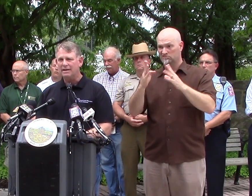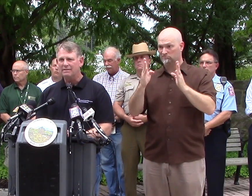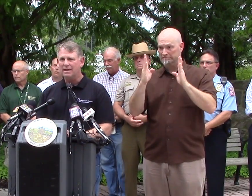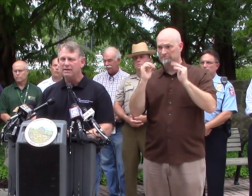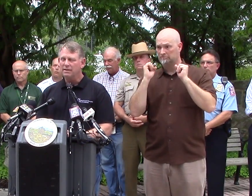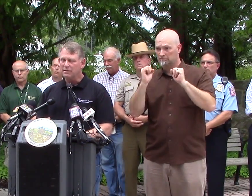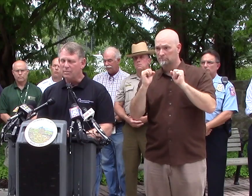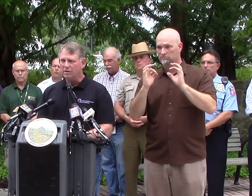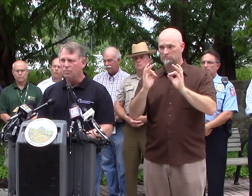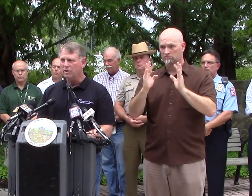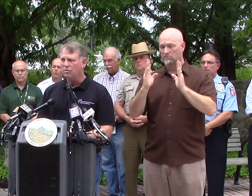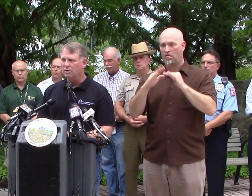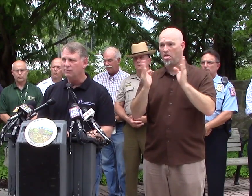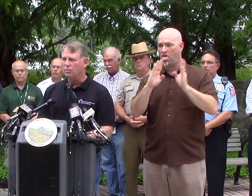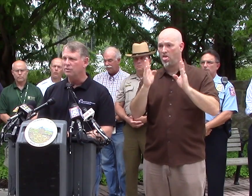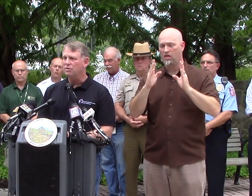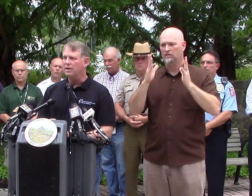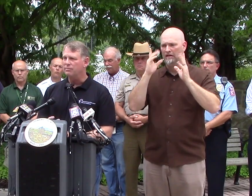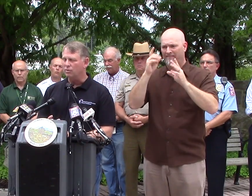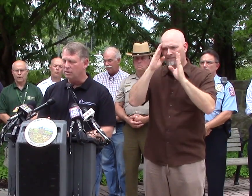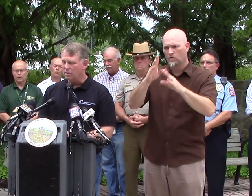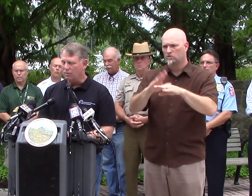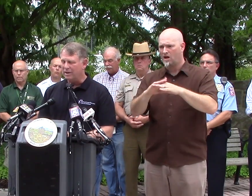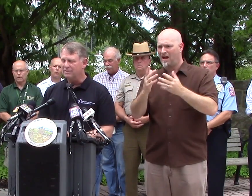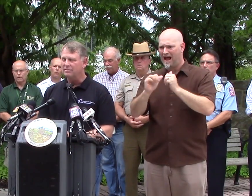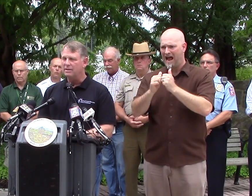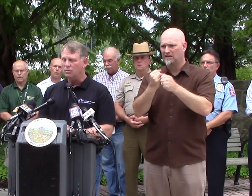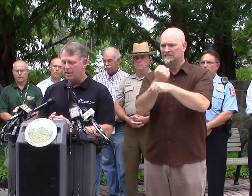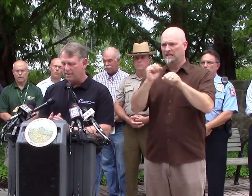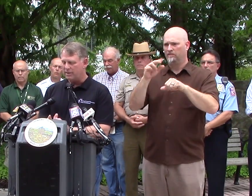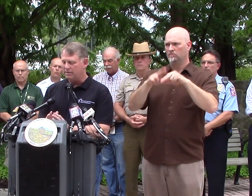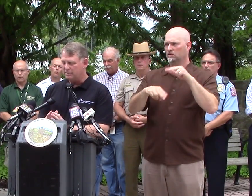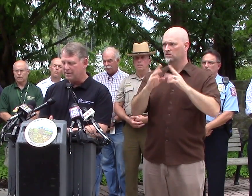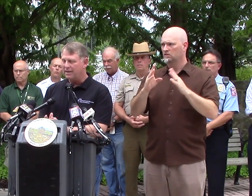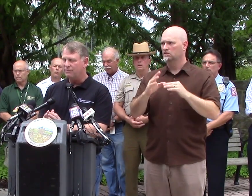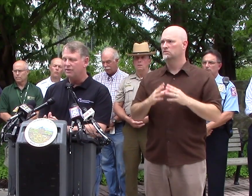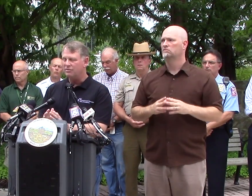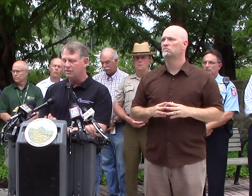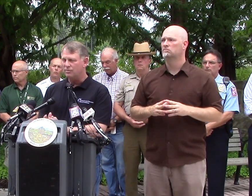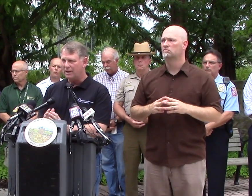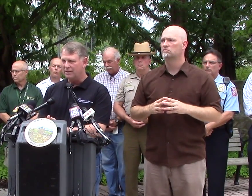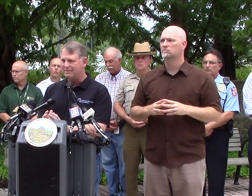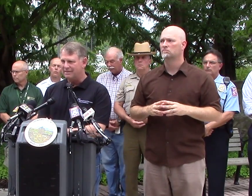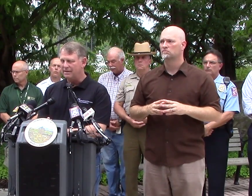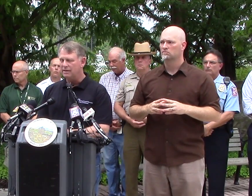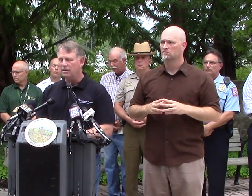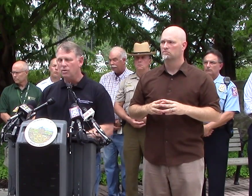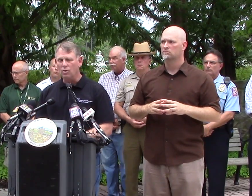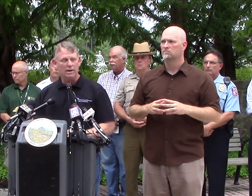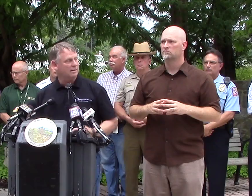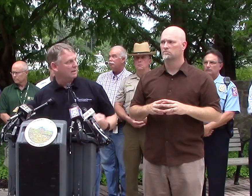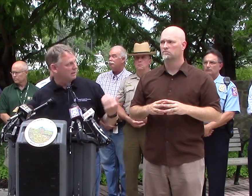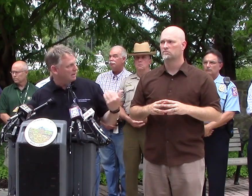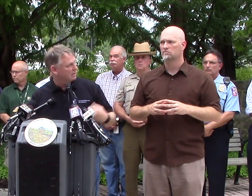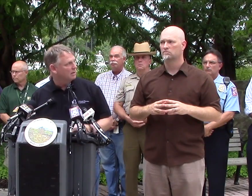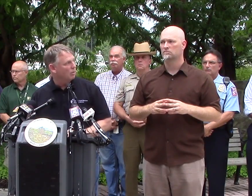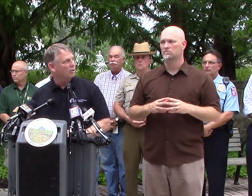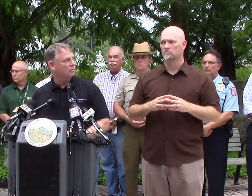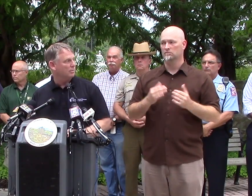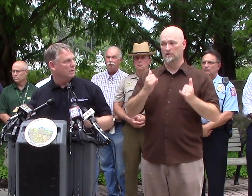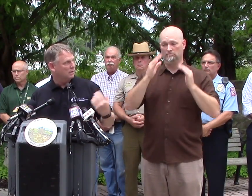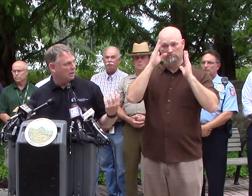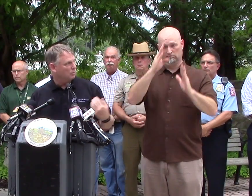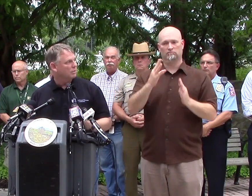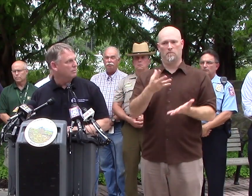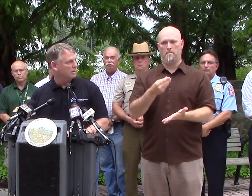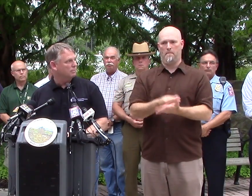please contact the American Red Cross if you want to donate for residents, and they will have a dedicated fund just for Ellicott City, or contact the Ellicott City